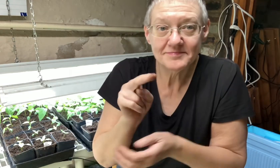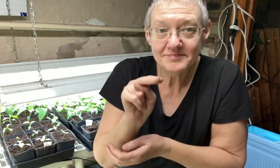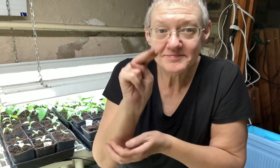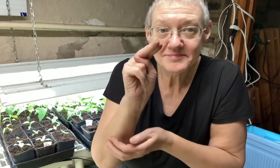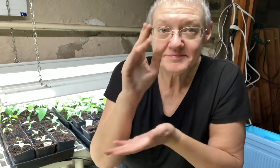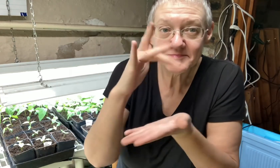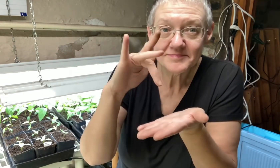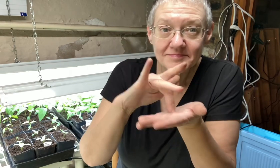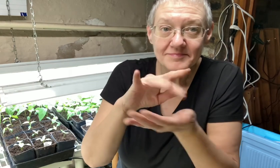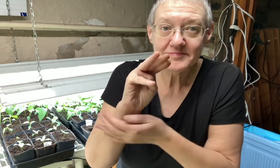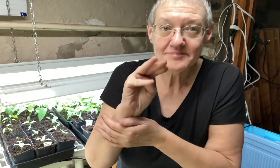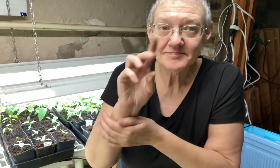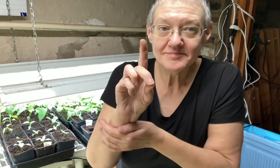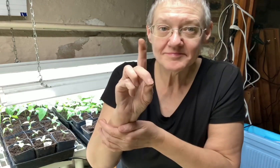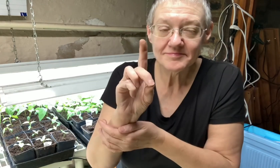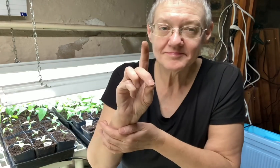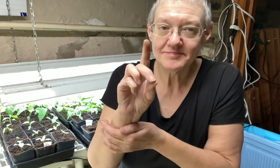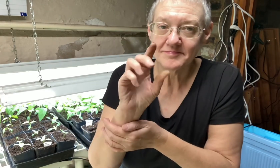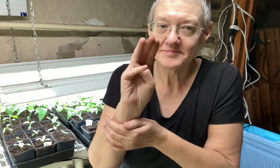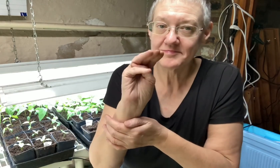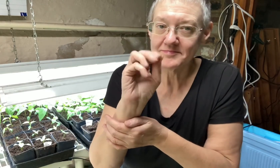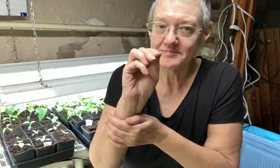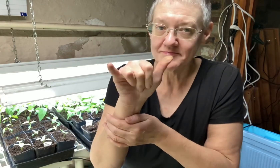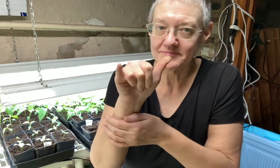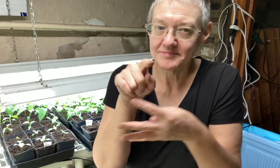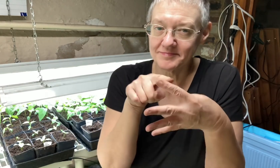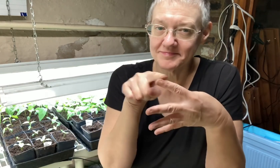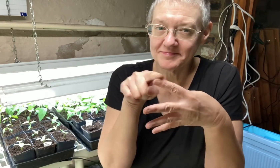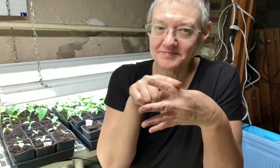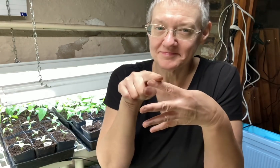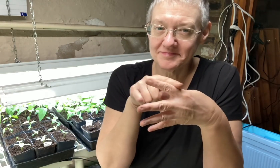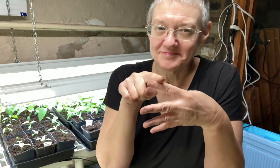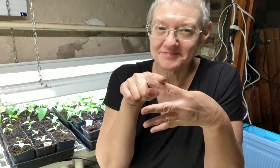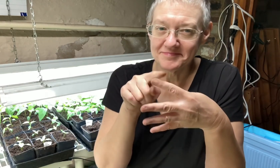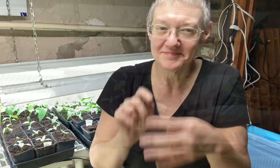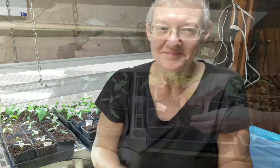frost. Here in north central Maryland, that means the beginning of May.